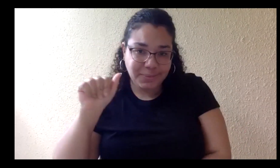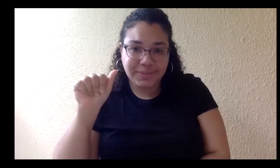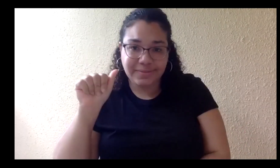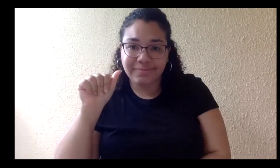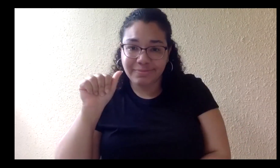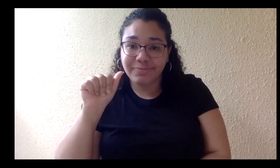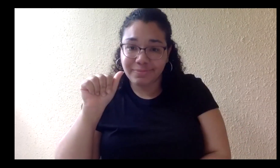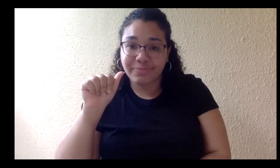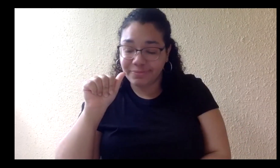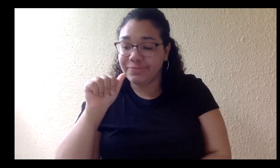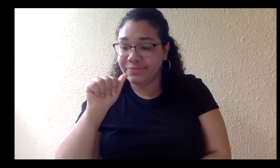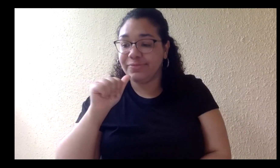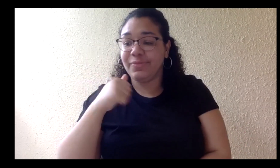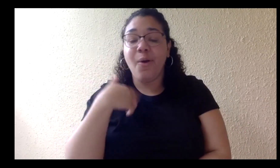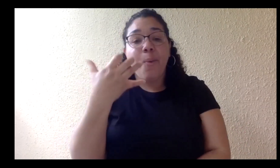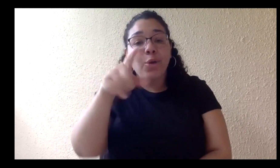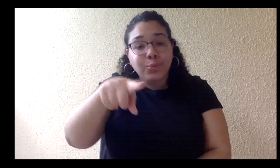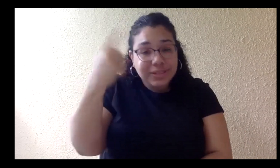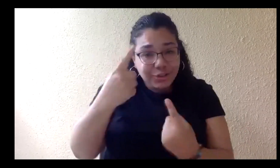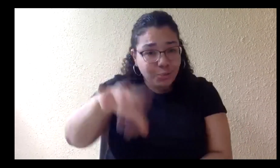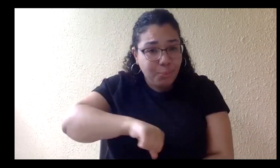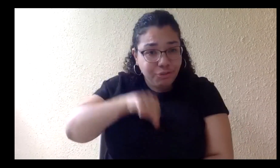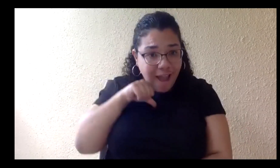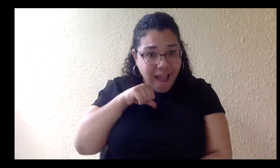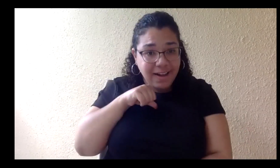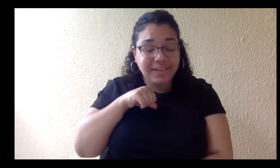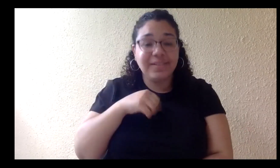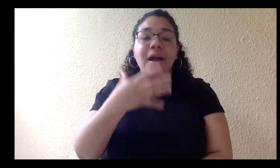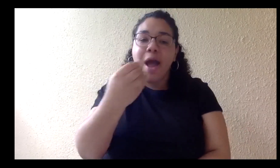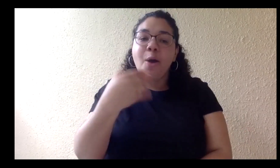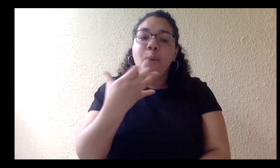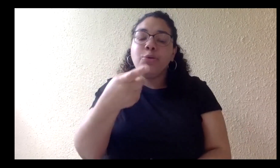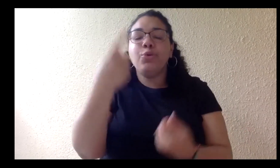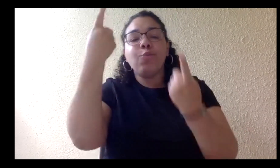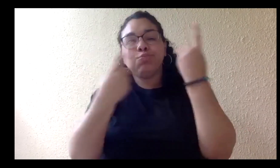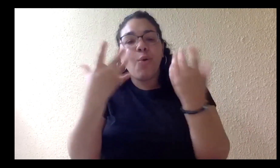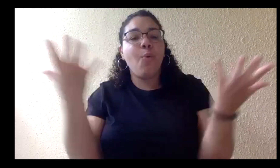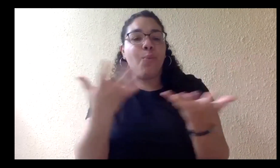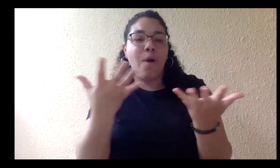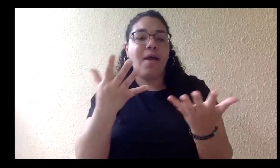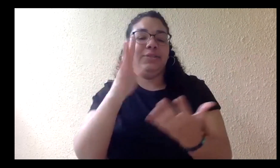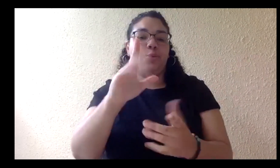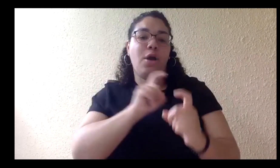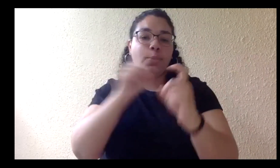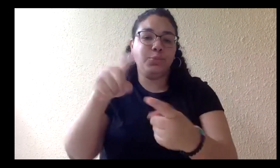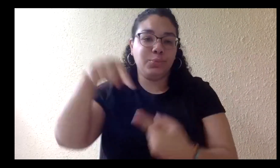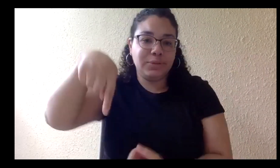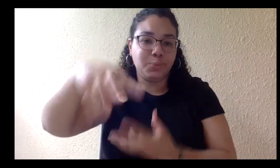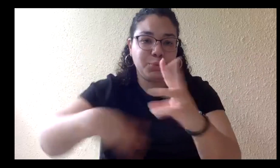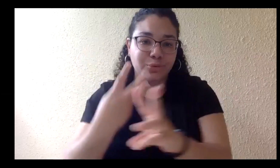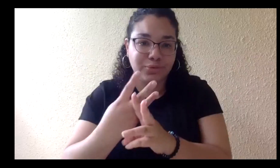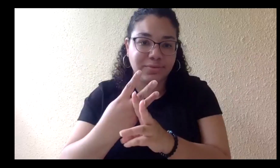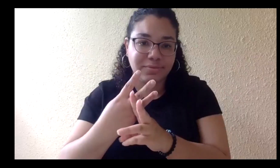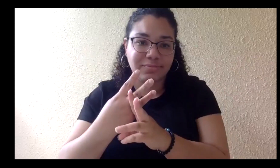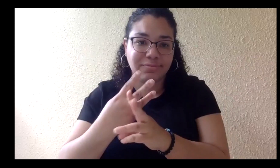I want you to all consider your disability. I want you to consider your pride, and I want you to